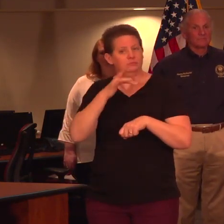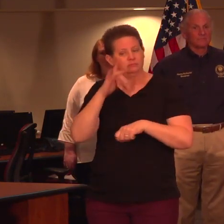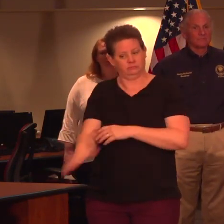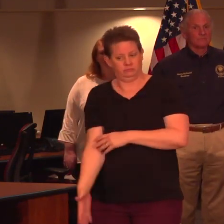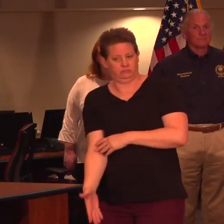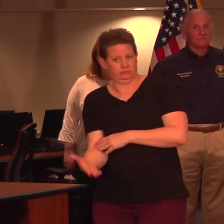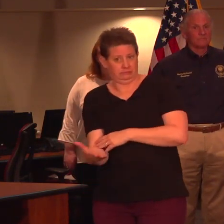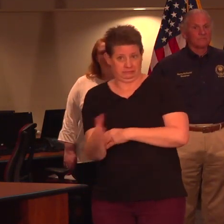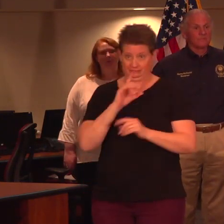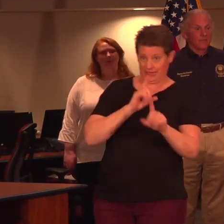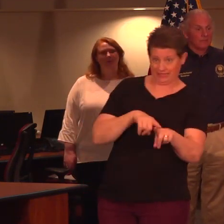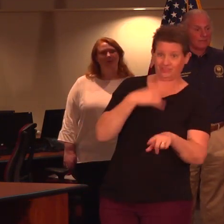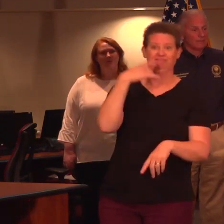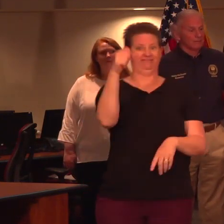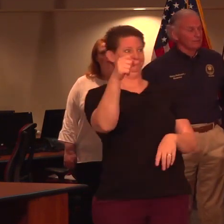Does that answer your question?